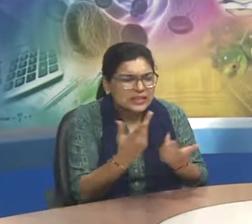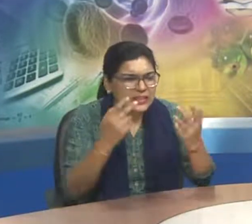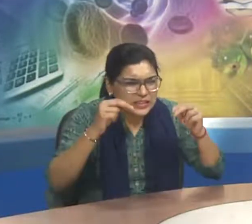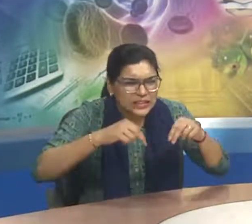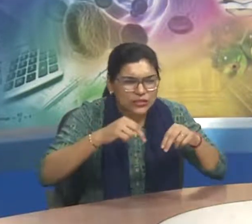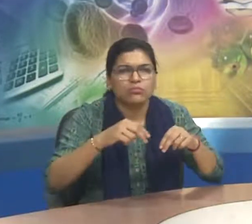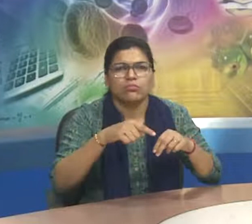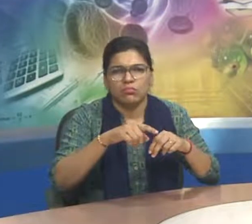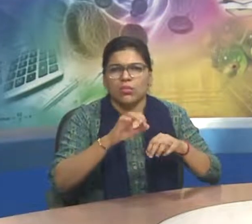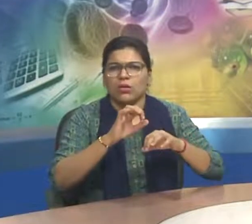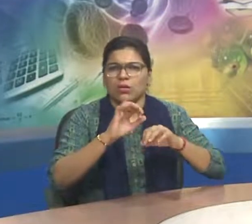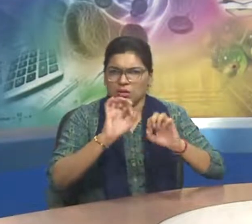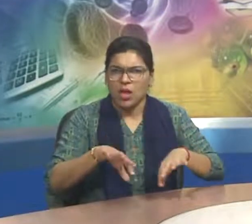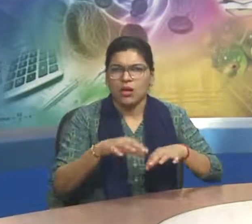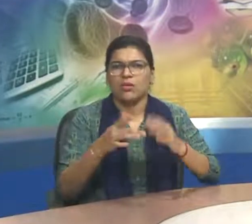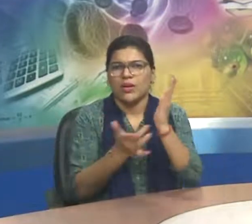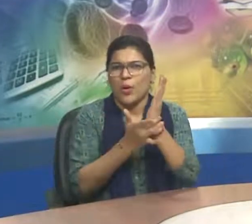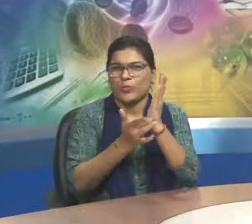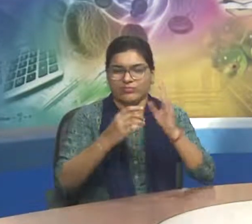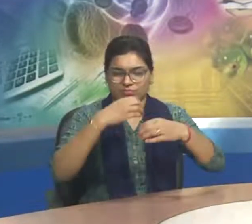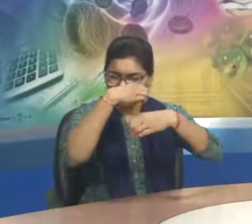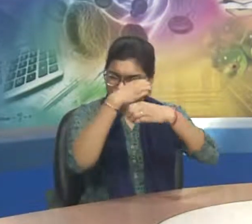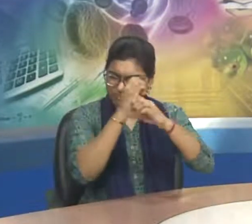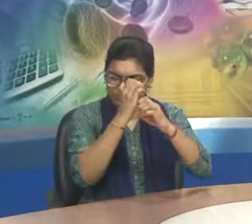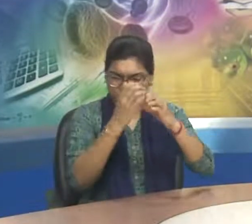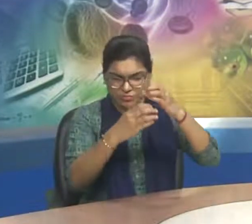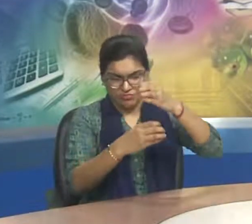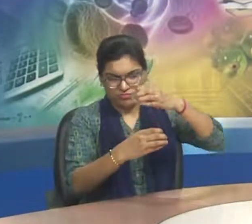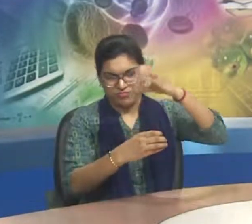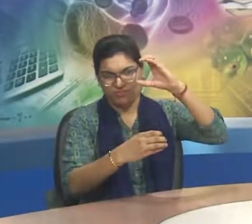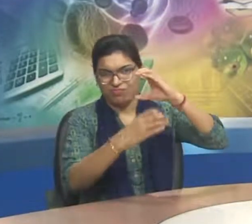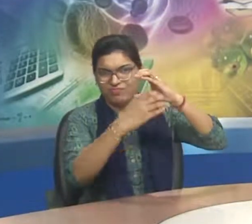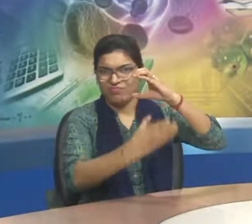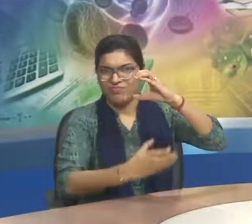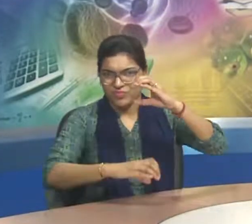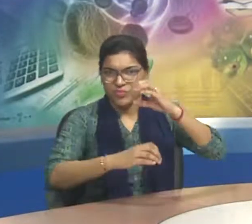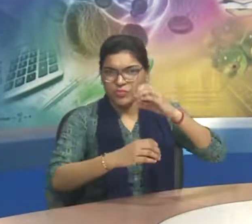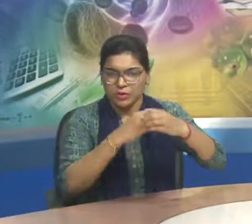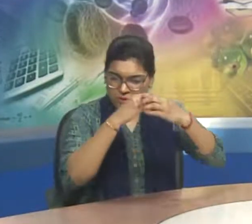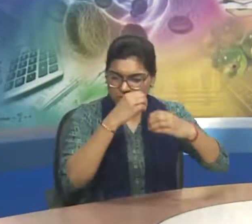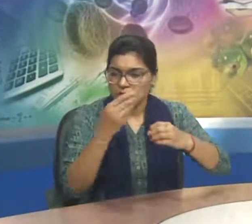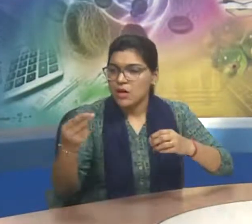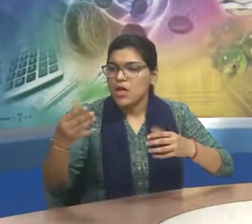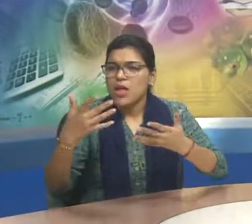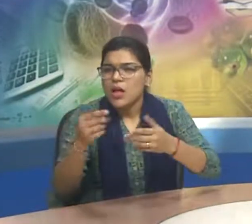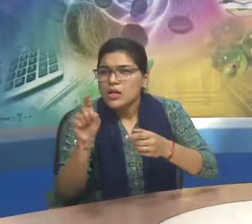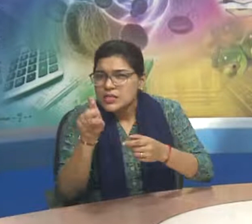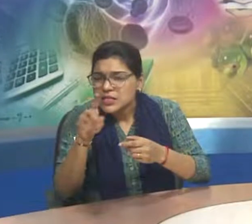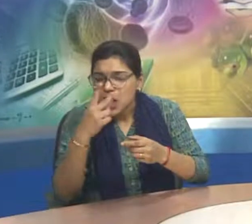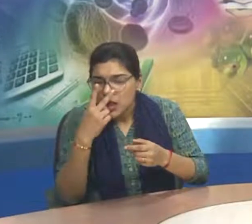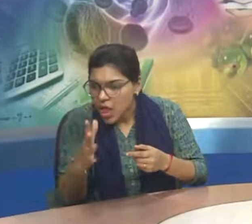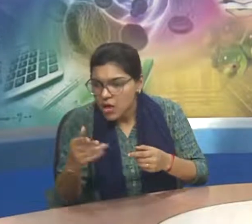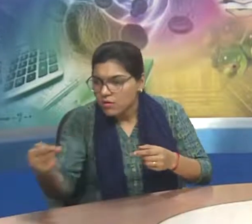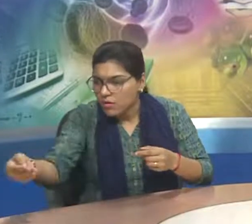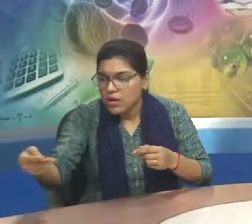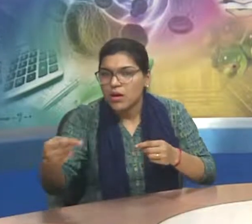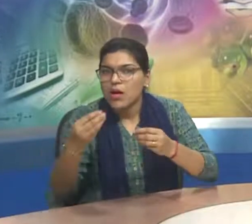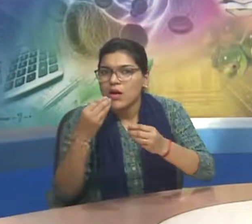we cannot see them through our naked eyes, and they can be seen only under the